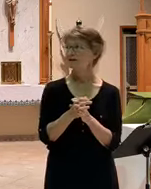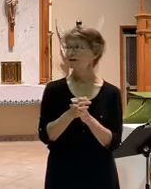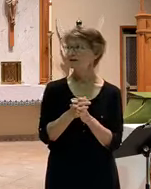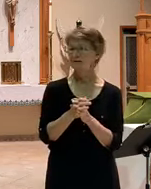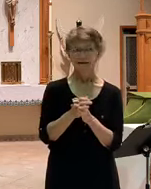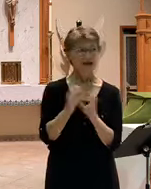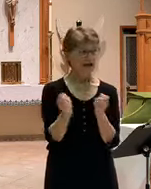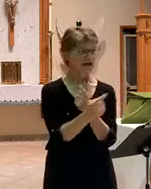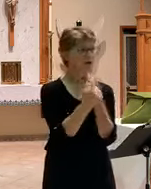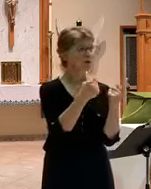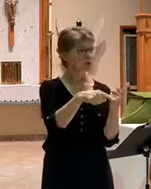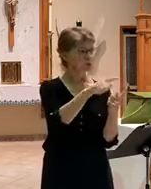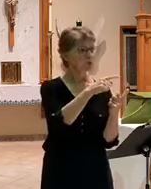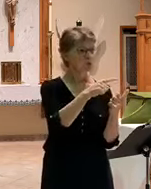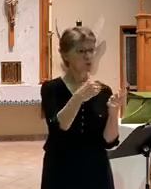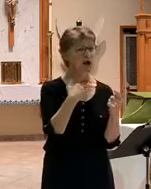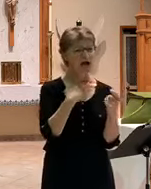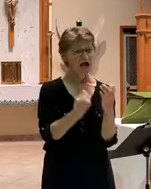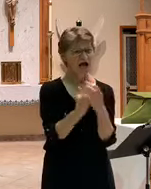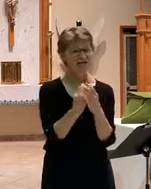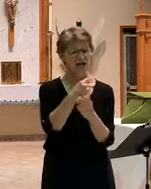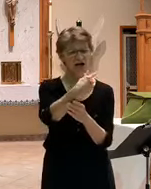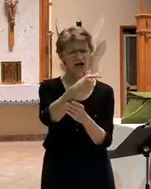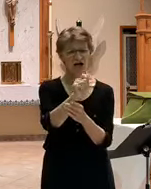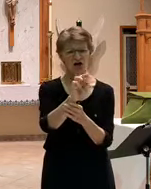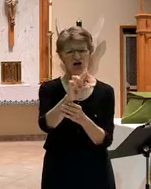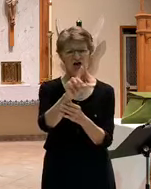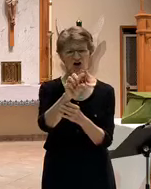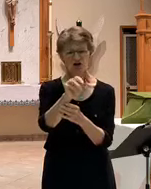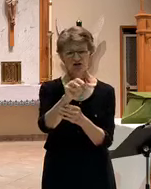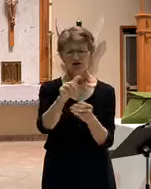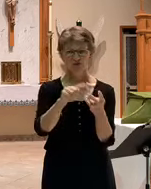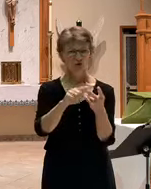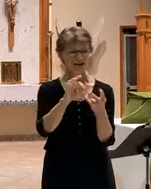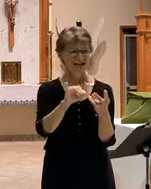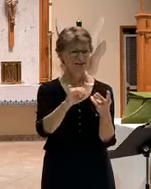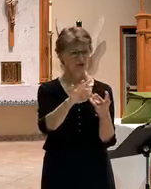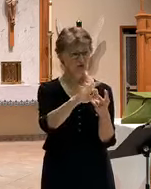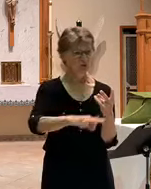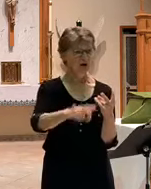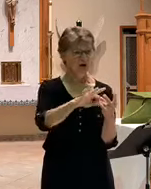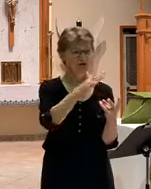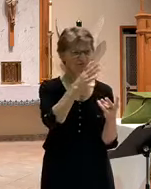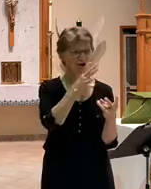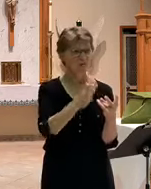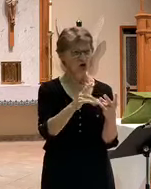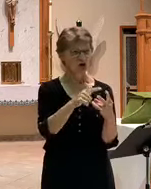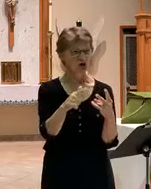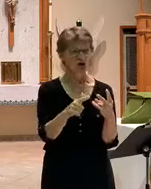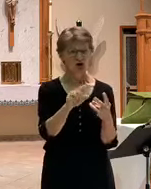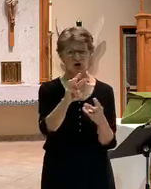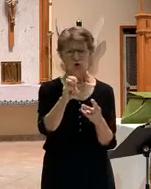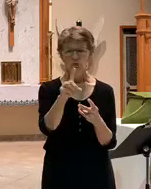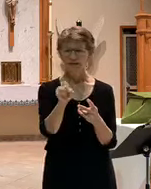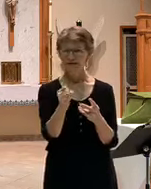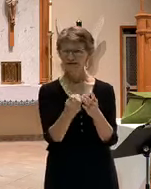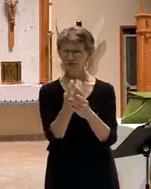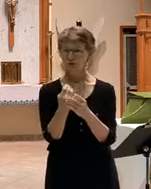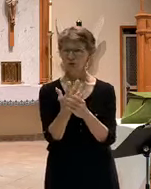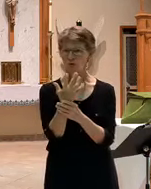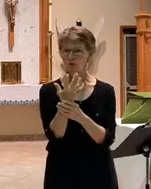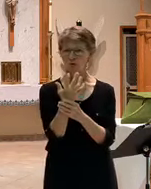As anyone who knows who gardens or all of our farmers know, weeds interfere with the growth of what's supposed to grow, whether that be